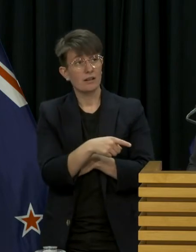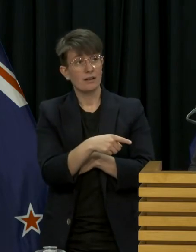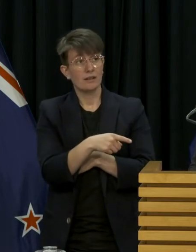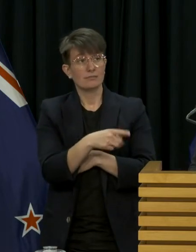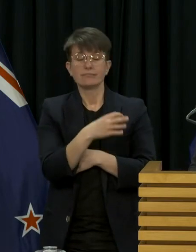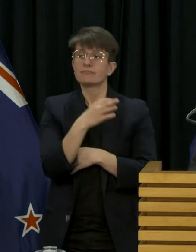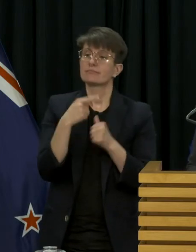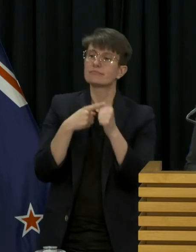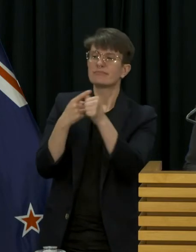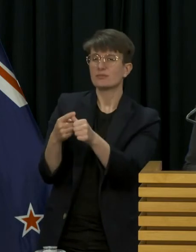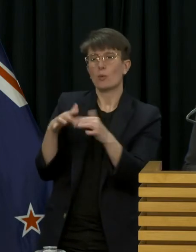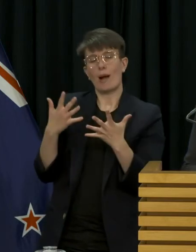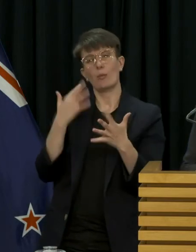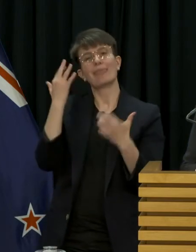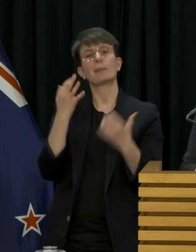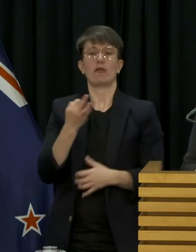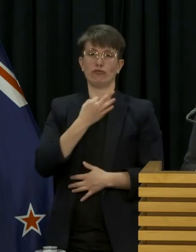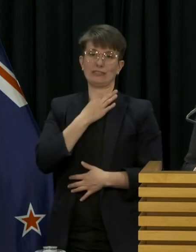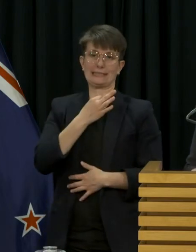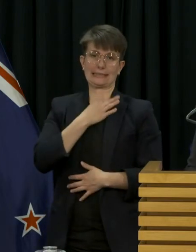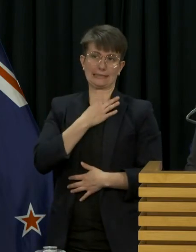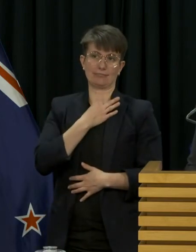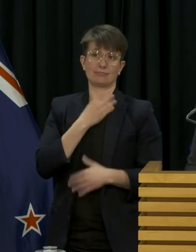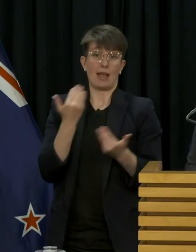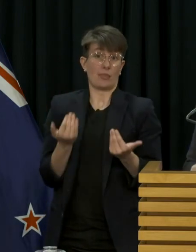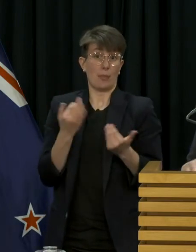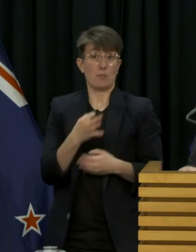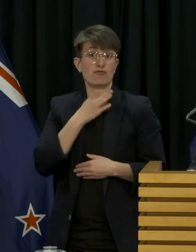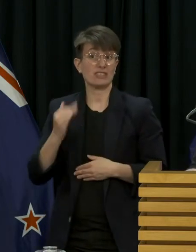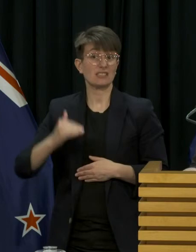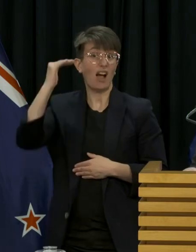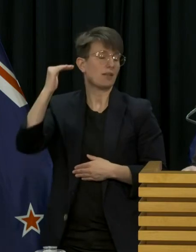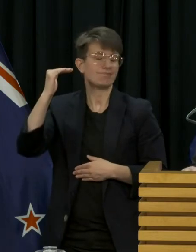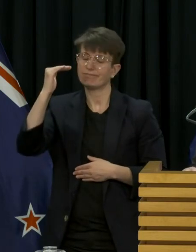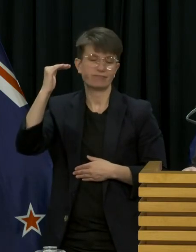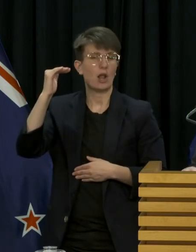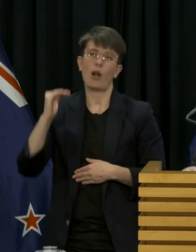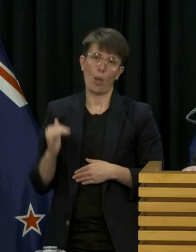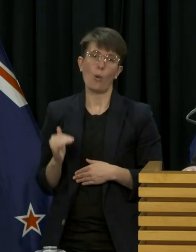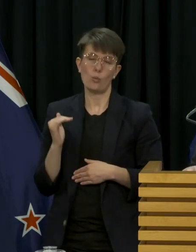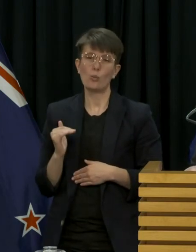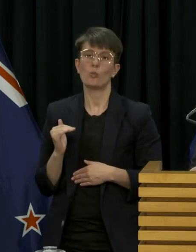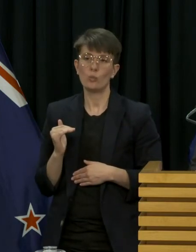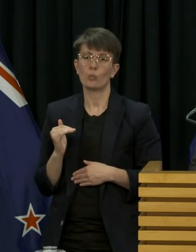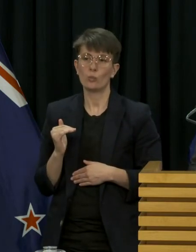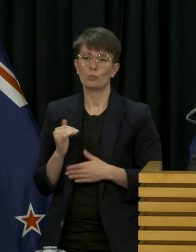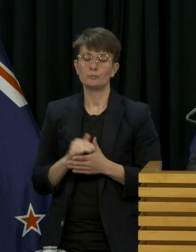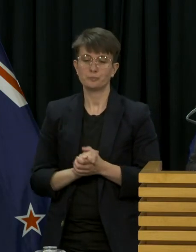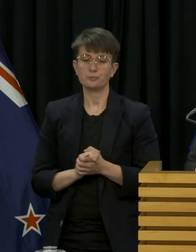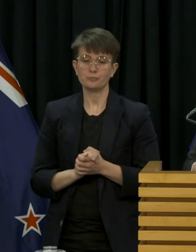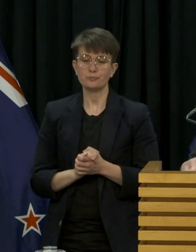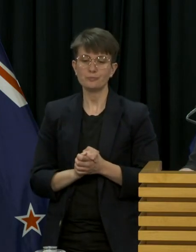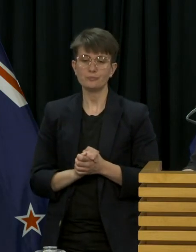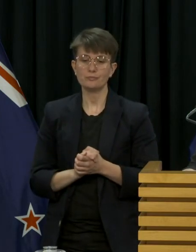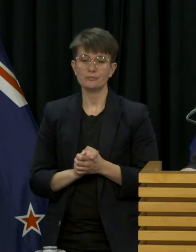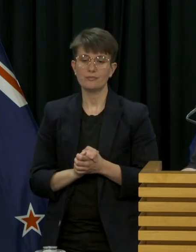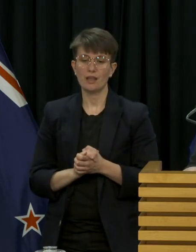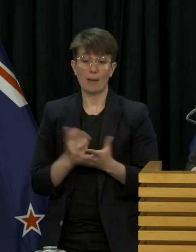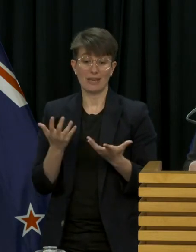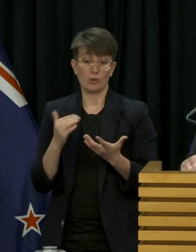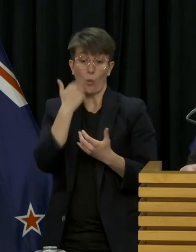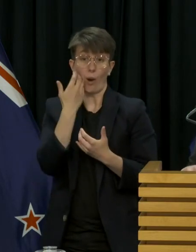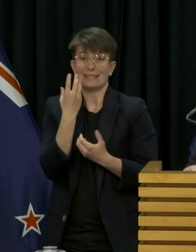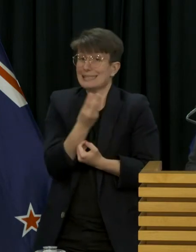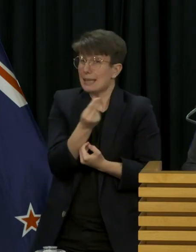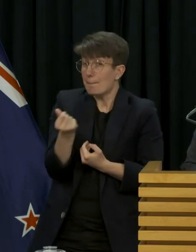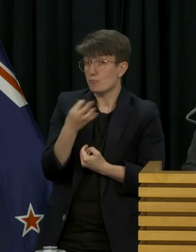risk probability is. At the moment, it's still low, but there's no such thing as there's no such thing as no risk. And